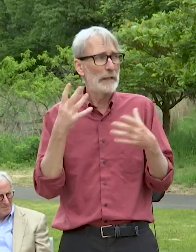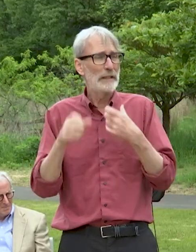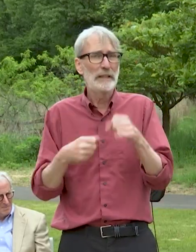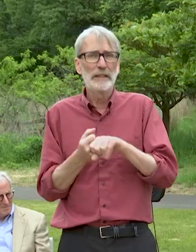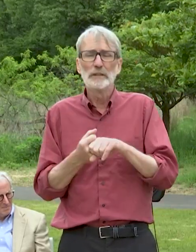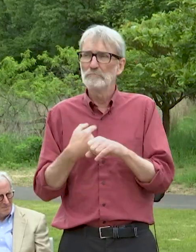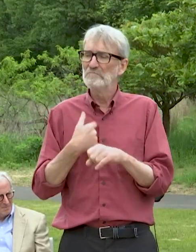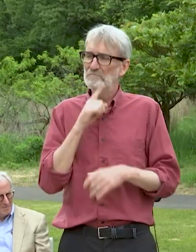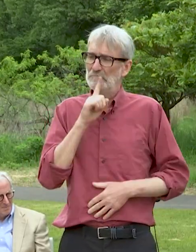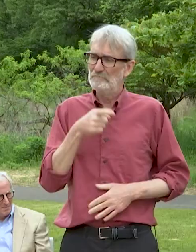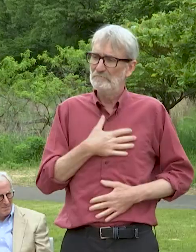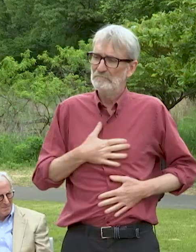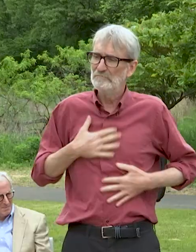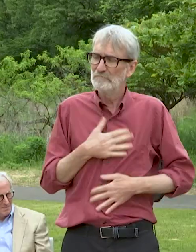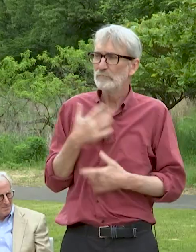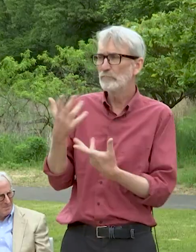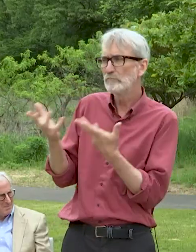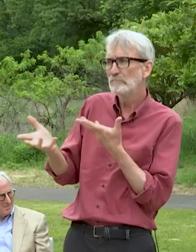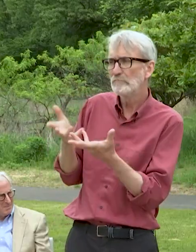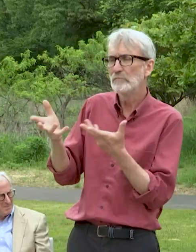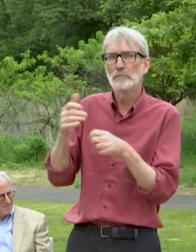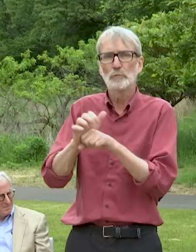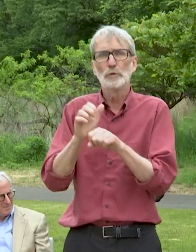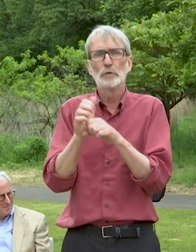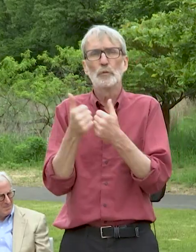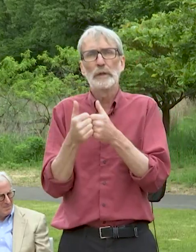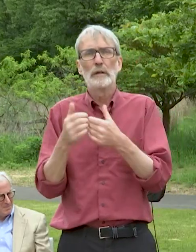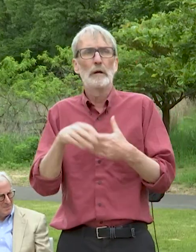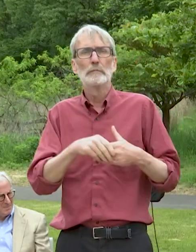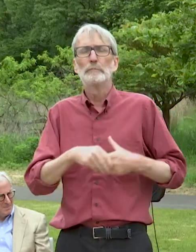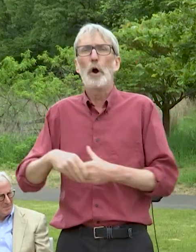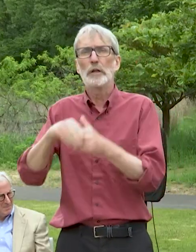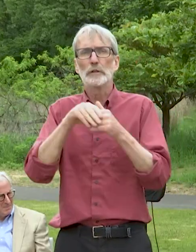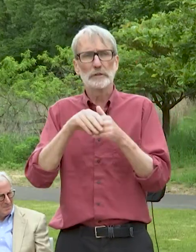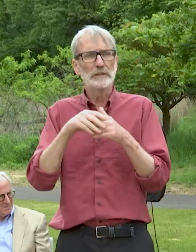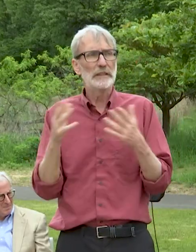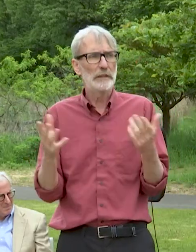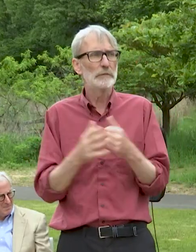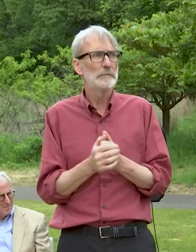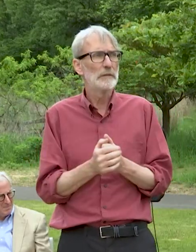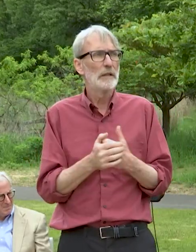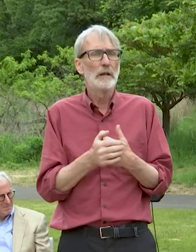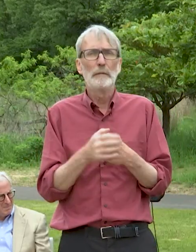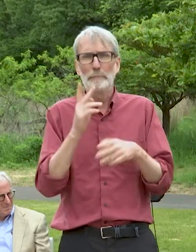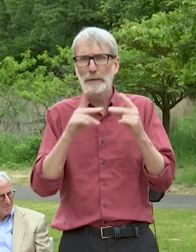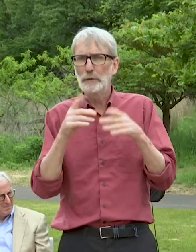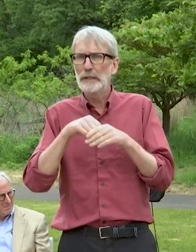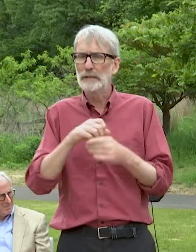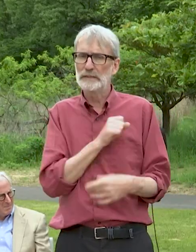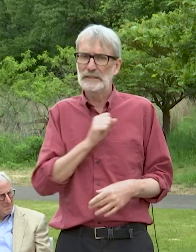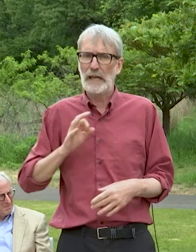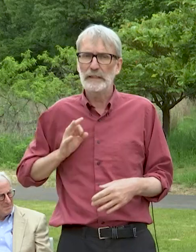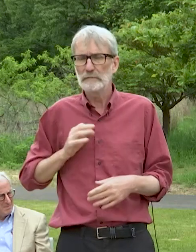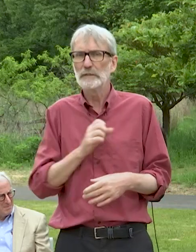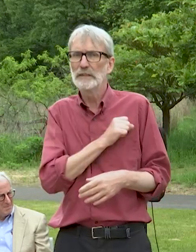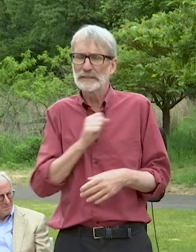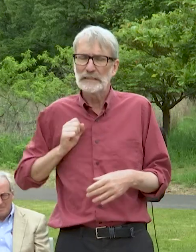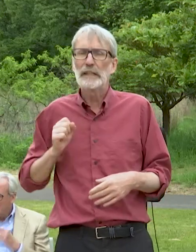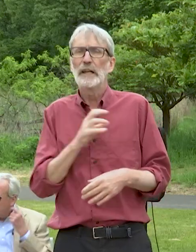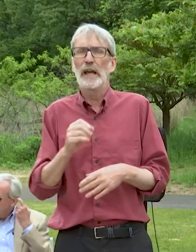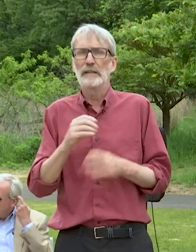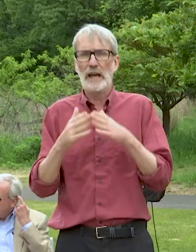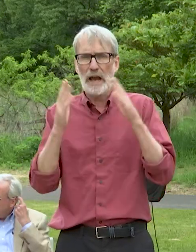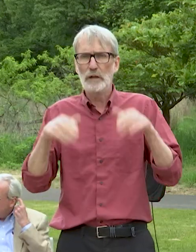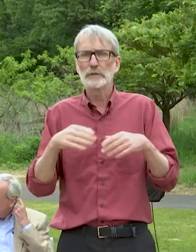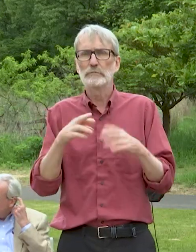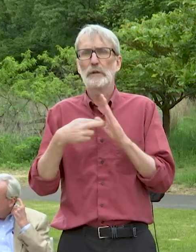had the pleasure of working with and partnering with my Democratic colleagues here who are here today, my colleagues in the House and the Senate, but also DCNR, the work that